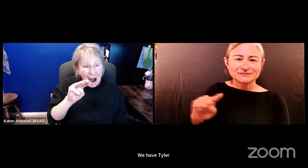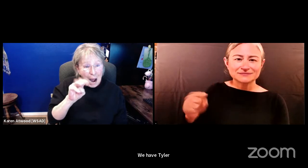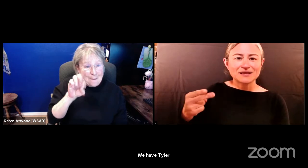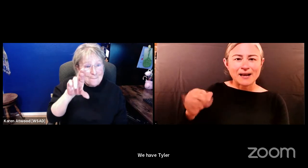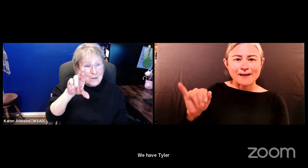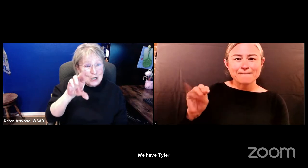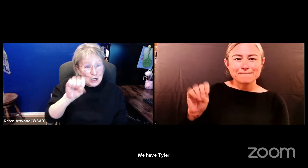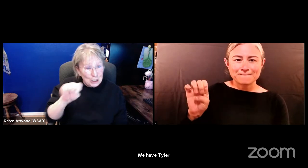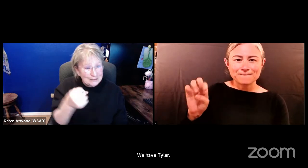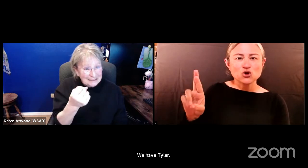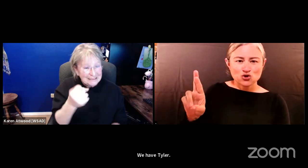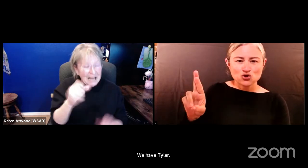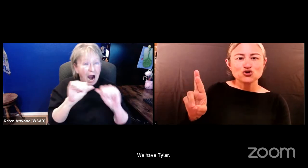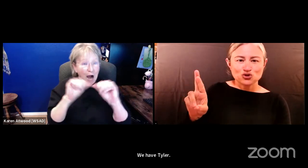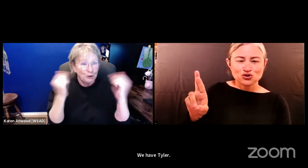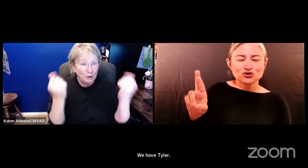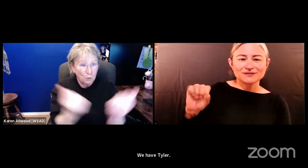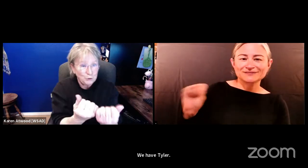the Alzheimer's